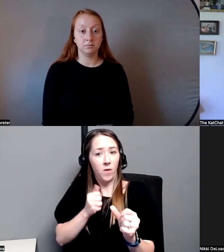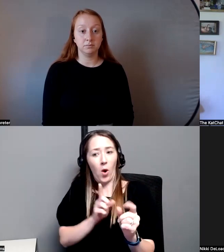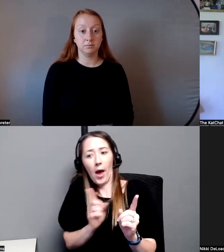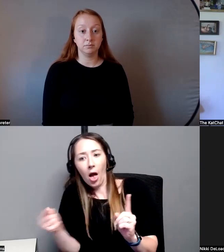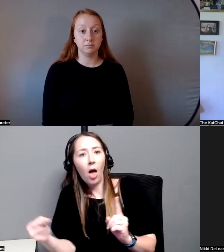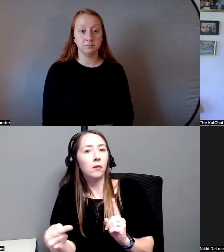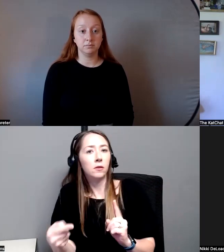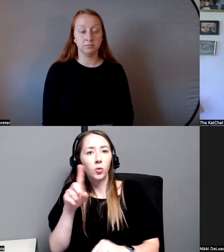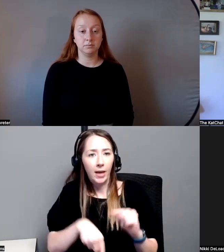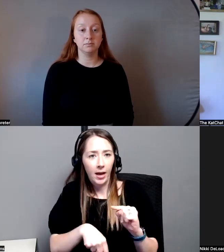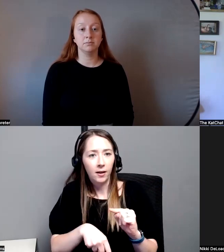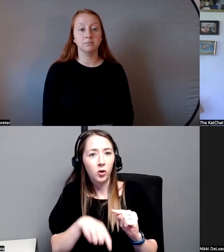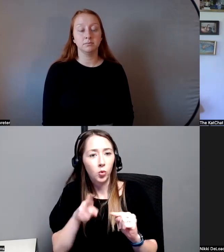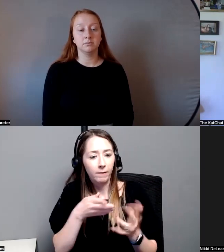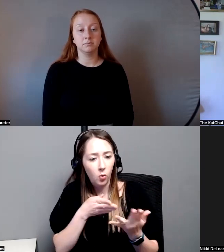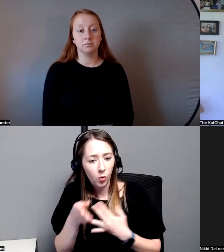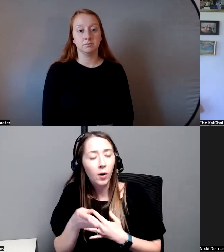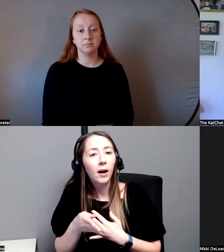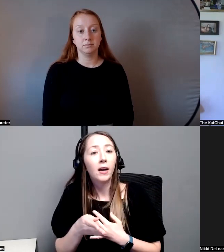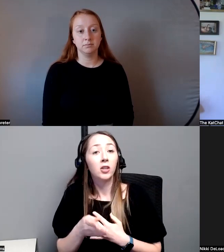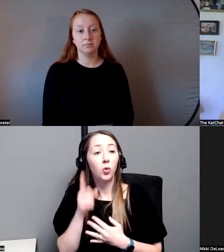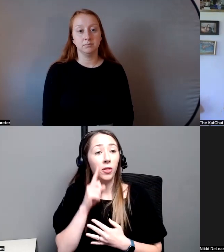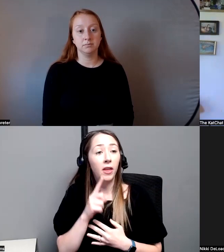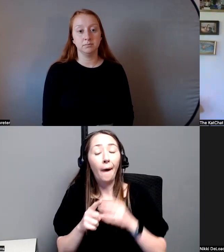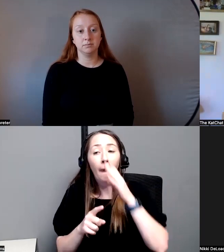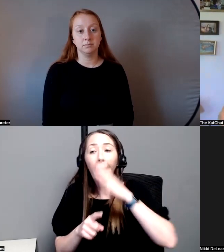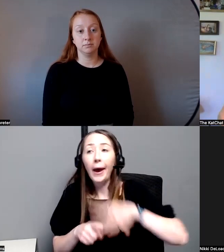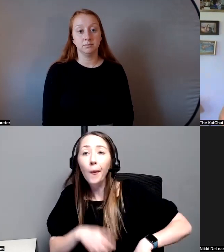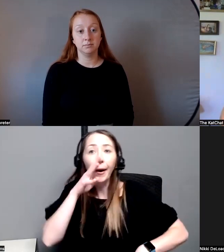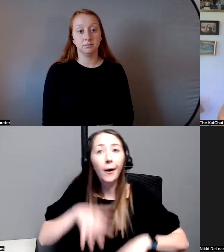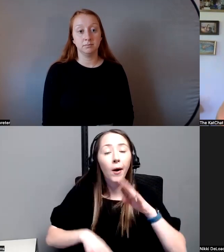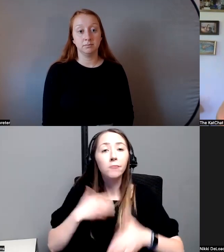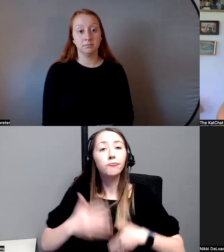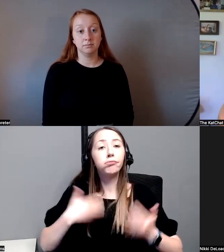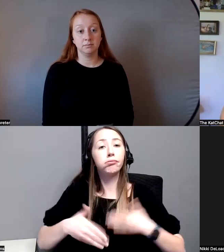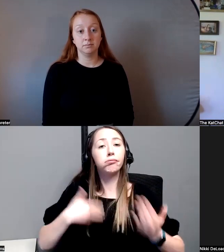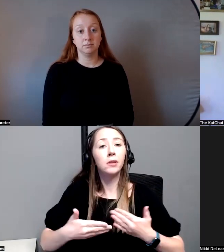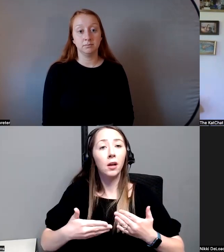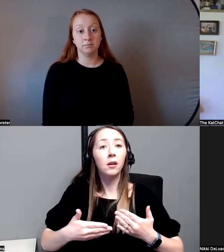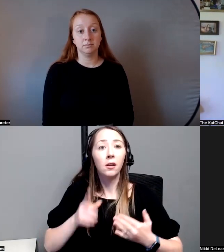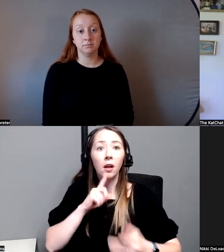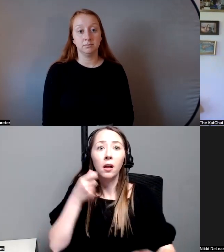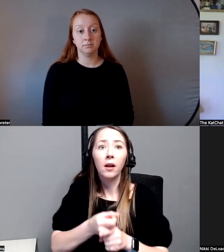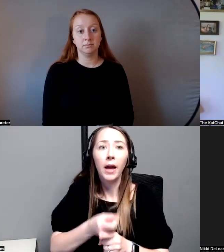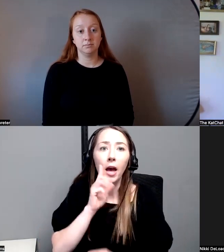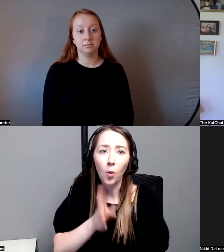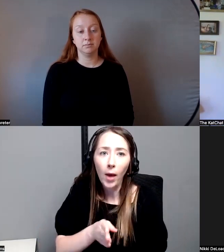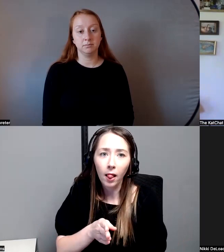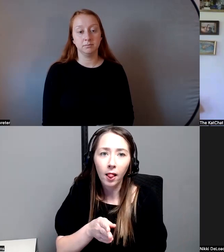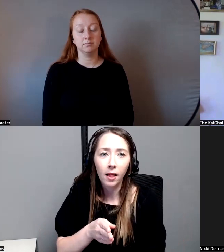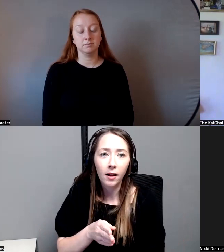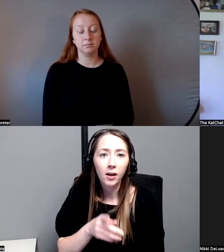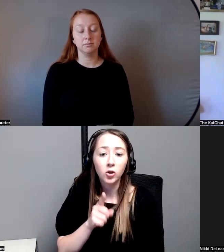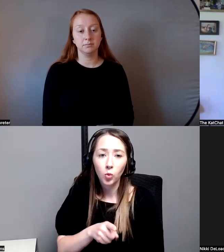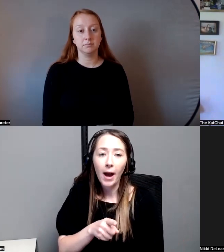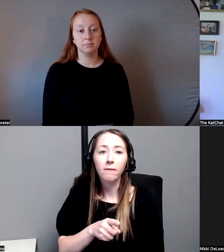up to you, whether it's a year or 5 years or 10 years or 20 years, it does catch up to you. So like, go through